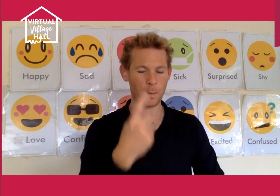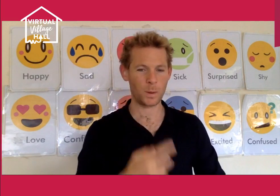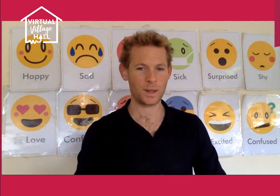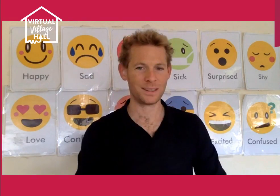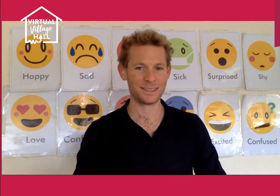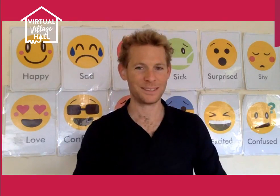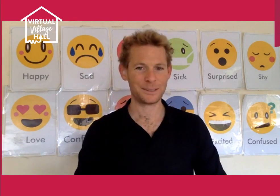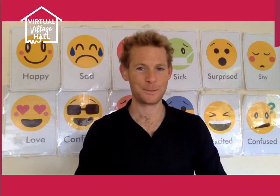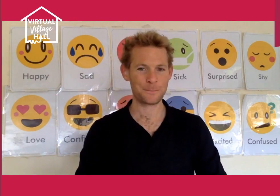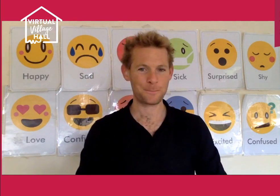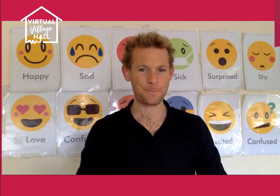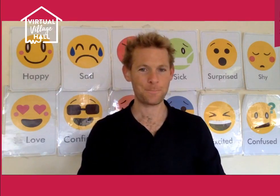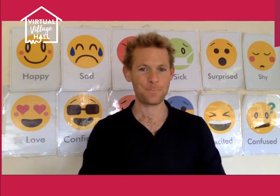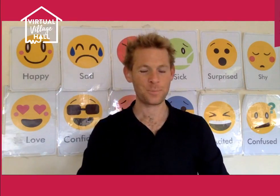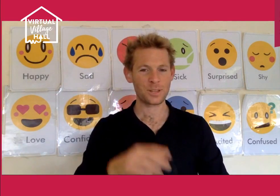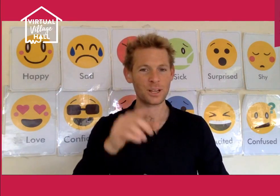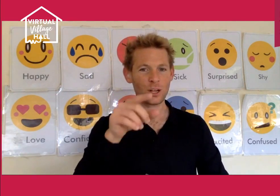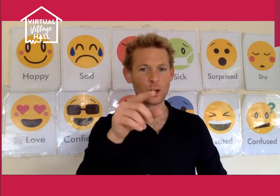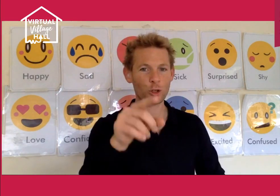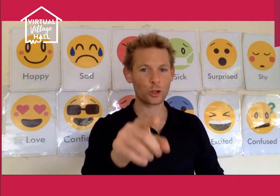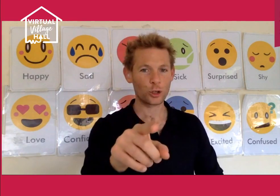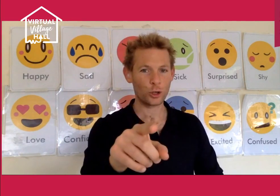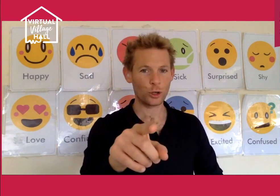So we'll do it again one more time. Ready?